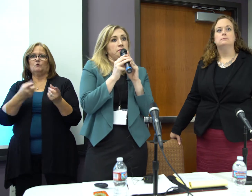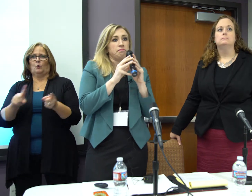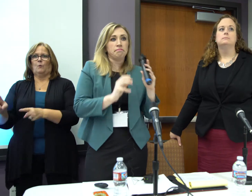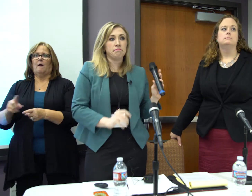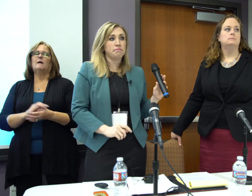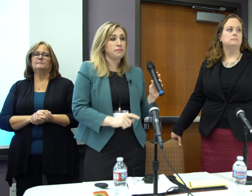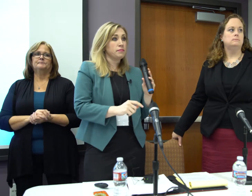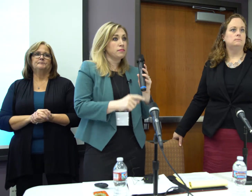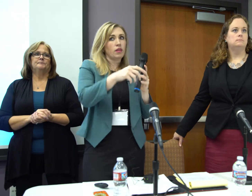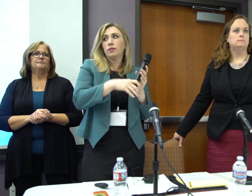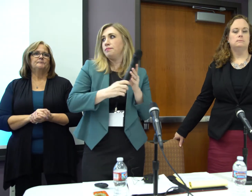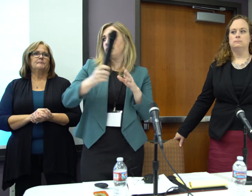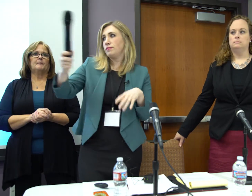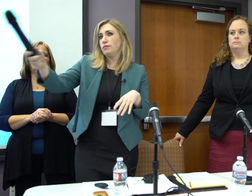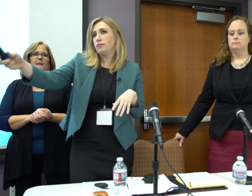on.